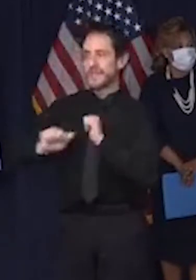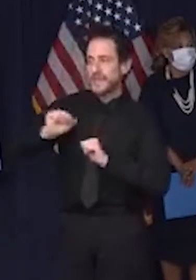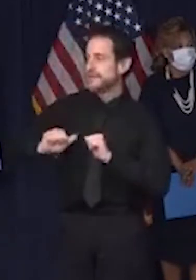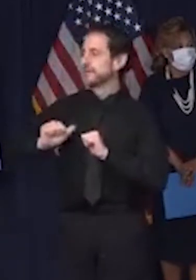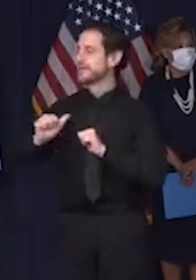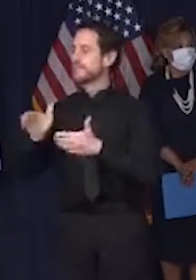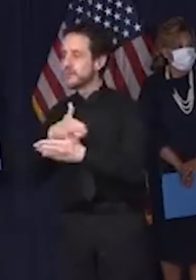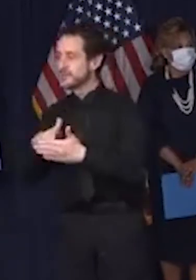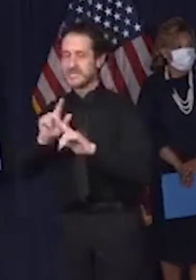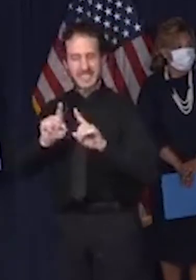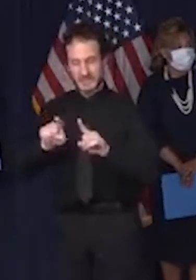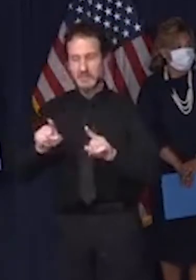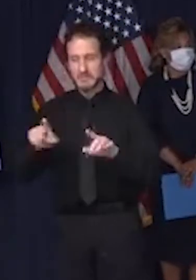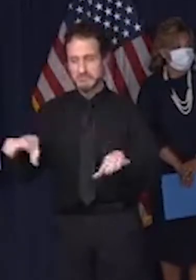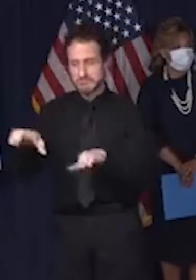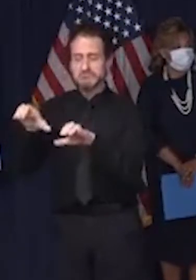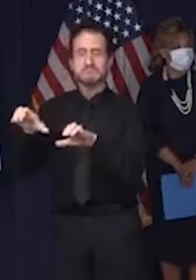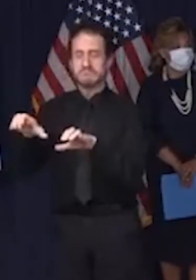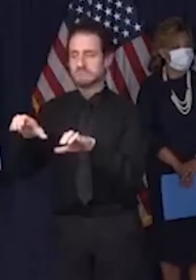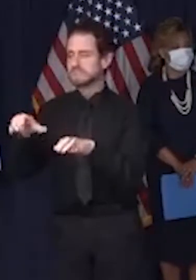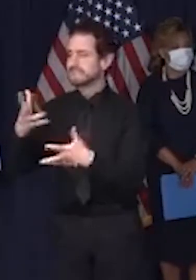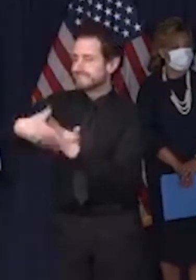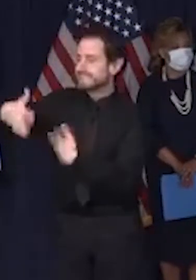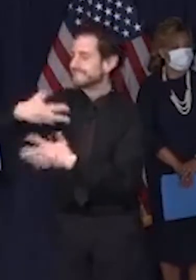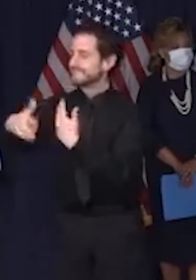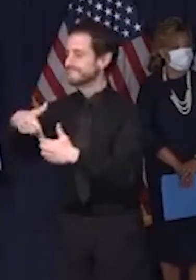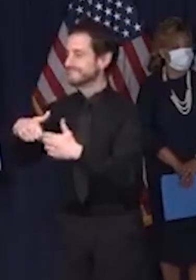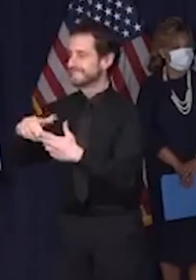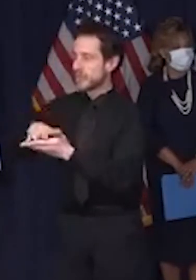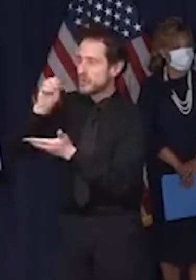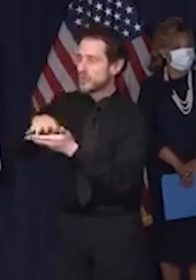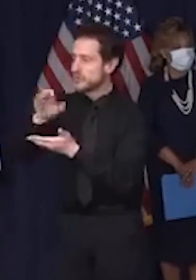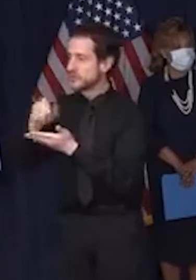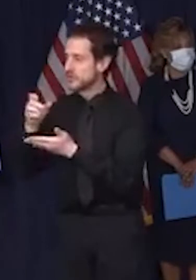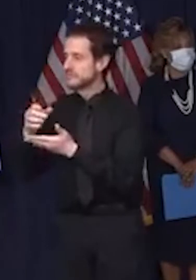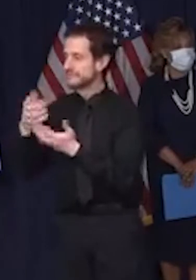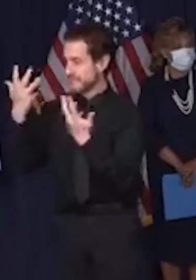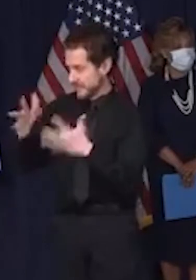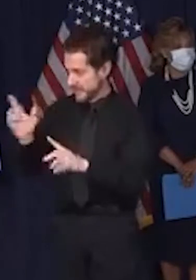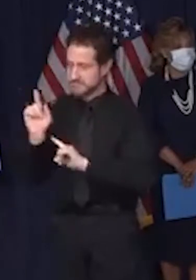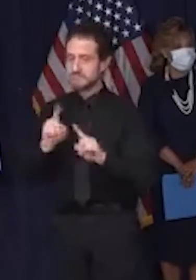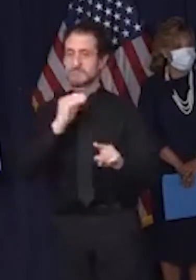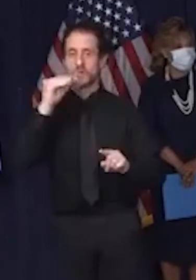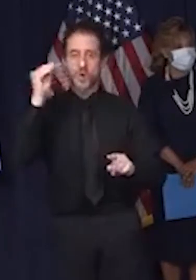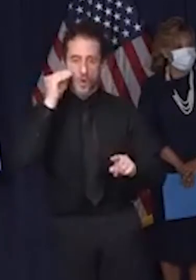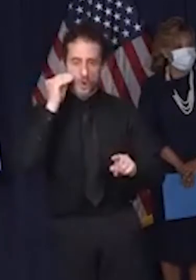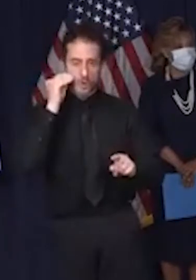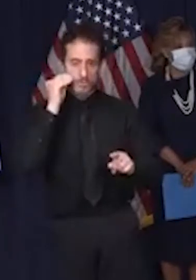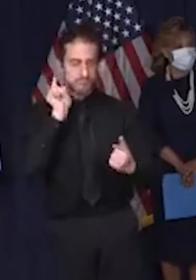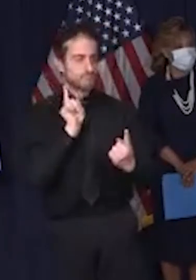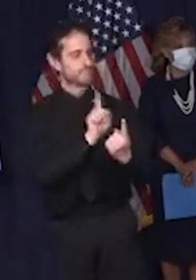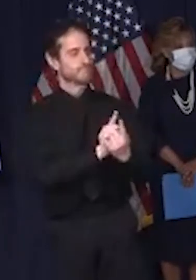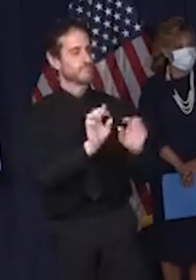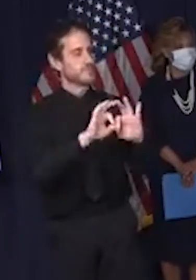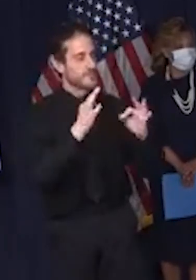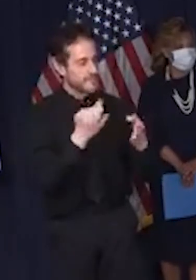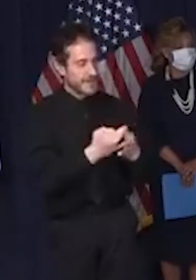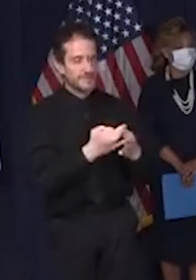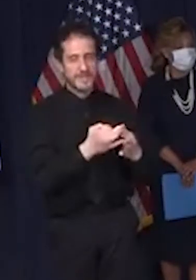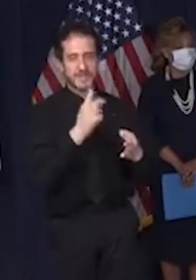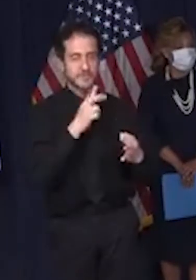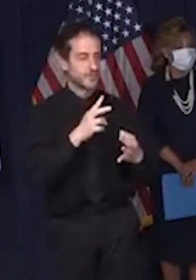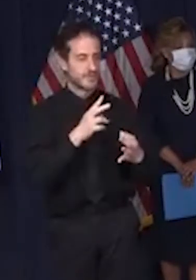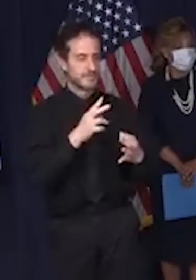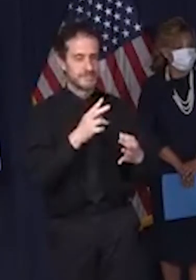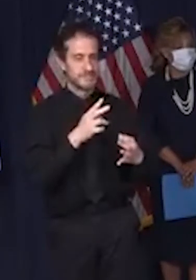and then go home to their families, to their guardians or whoever else that they may see when they go home,